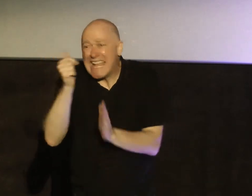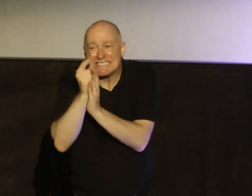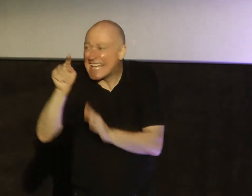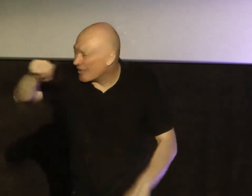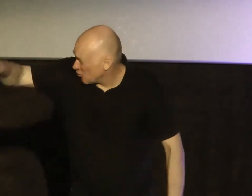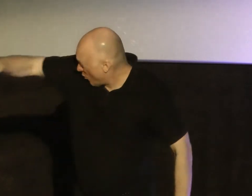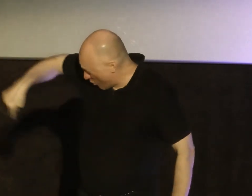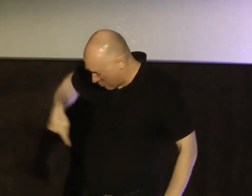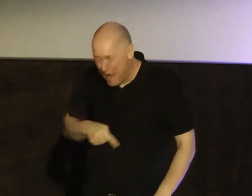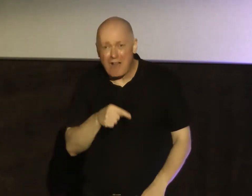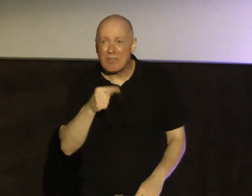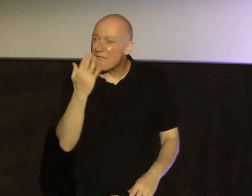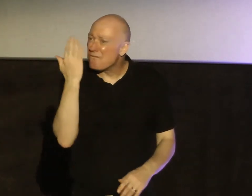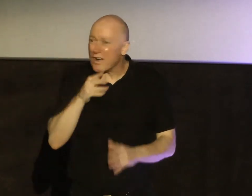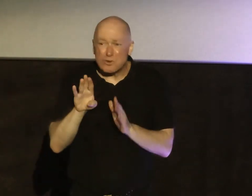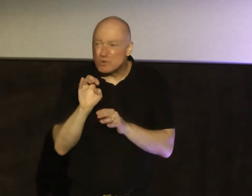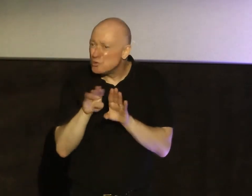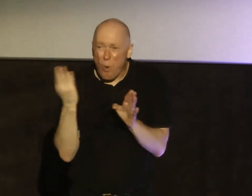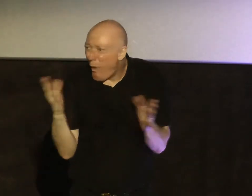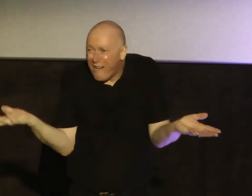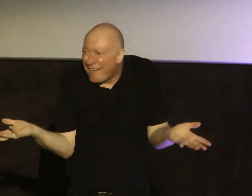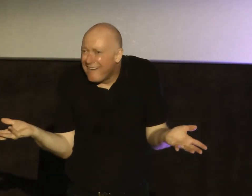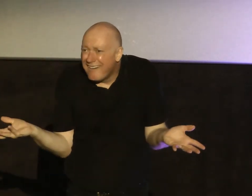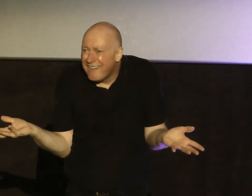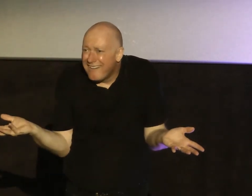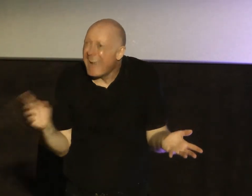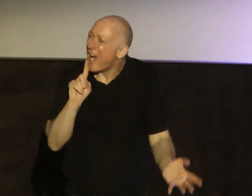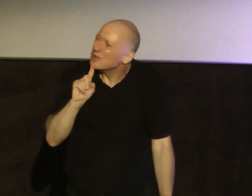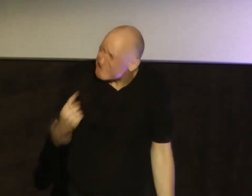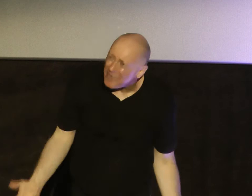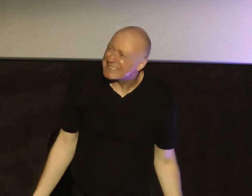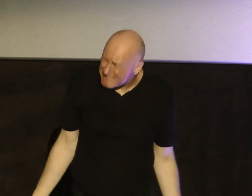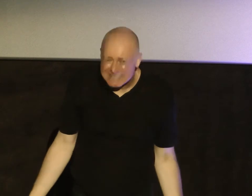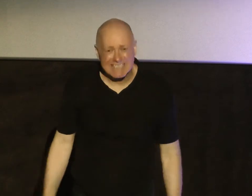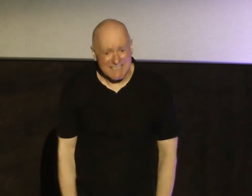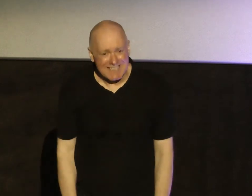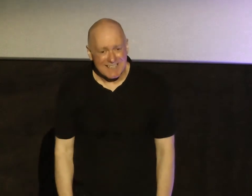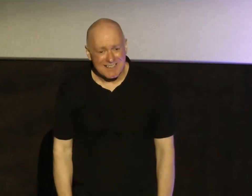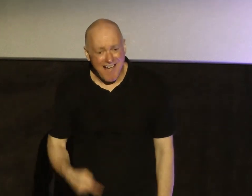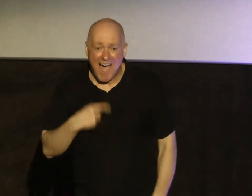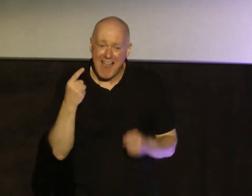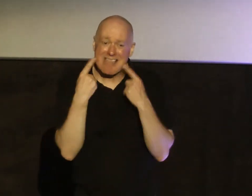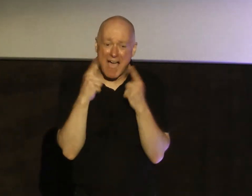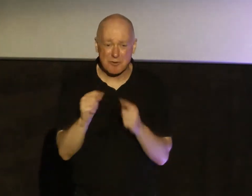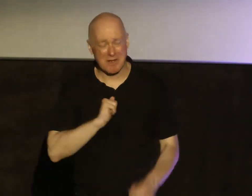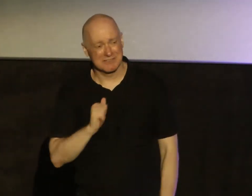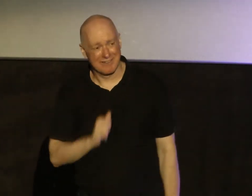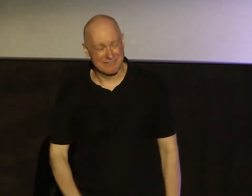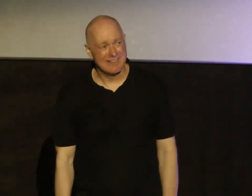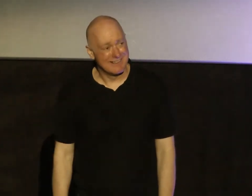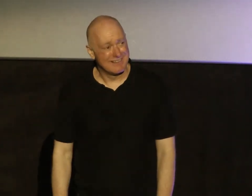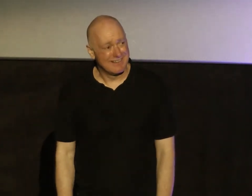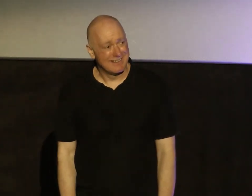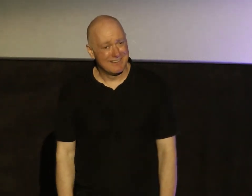walk all the way around to the front to let yourself in the front door? And I laughed and I thought to myself for a moment, is this a glimpse